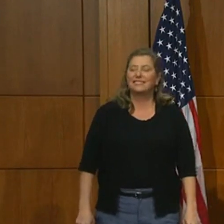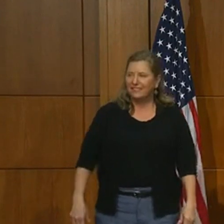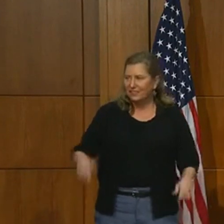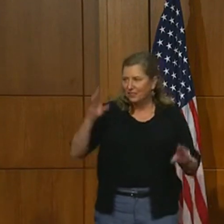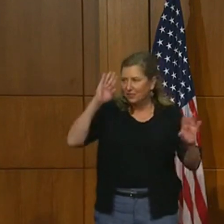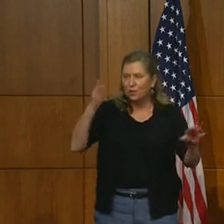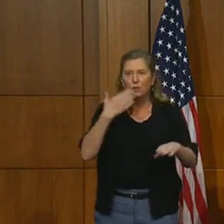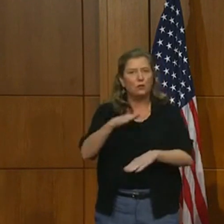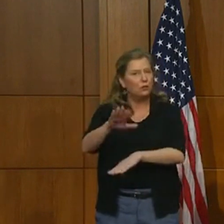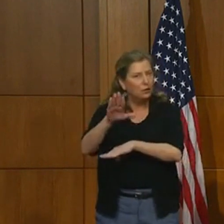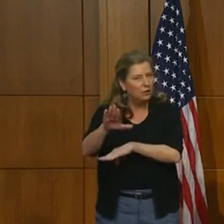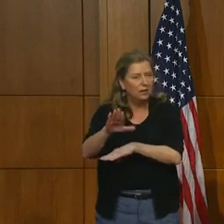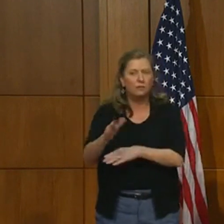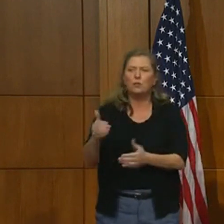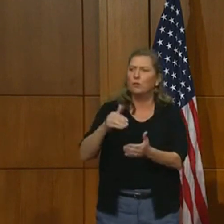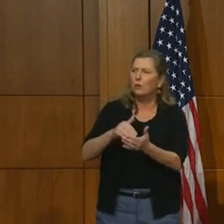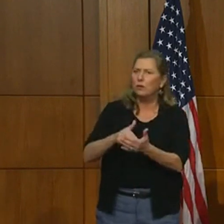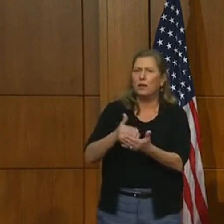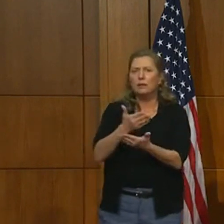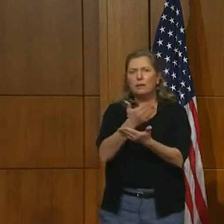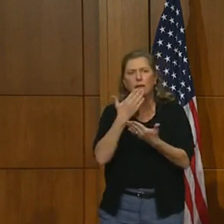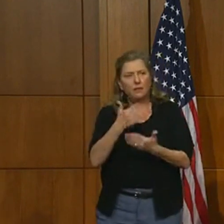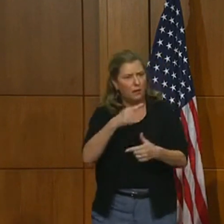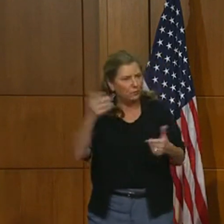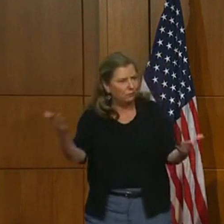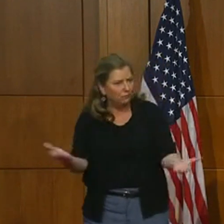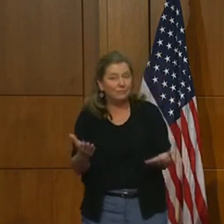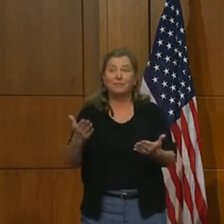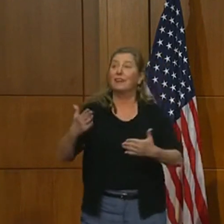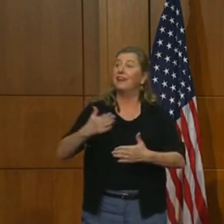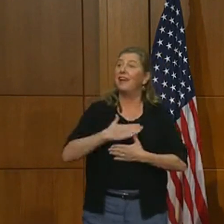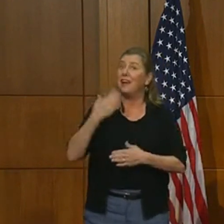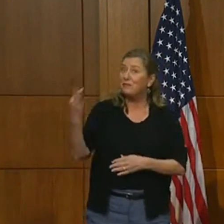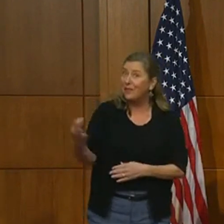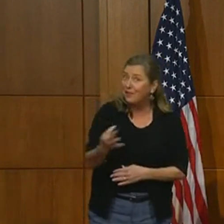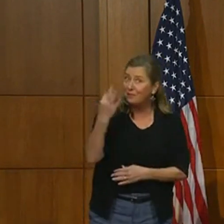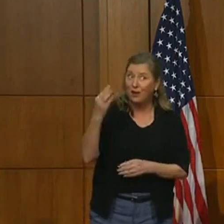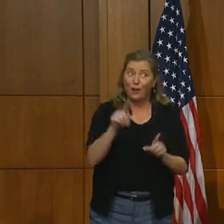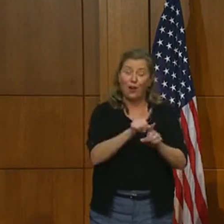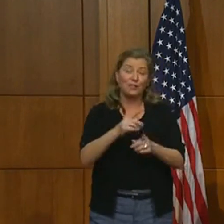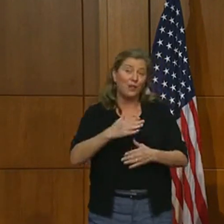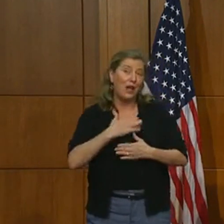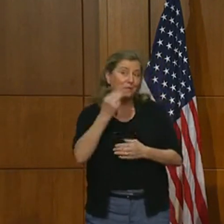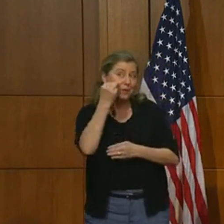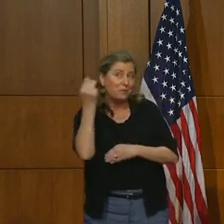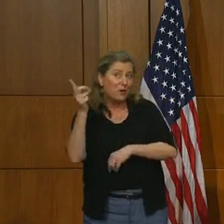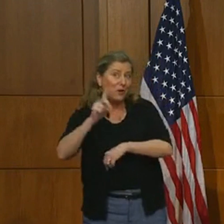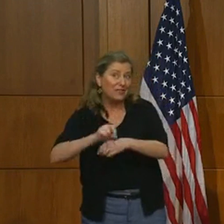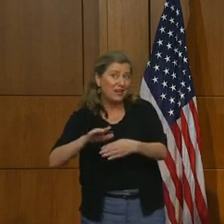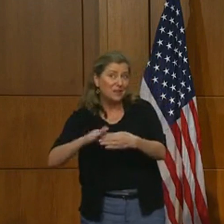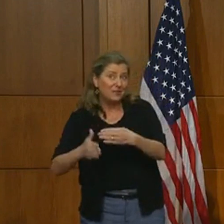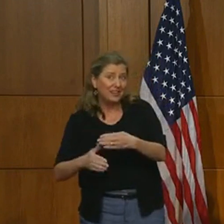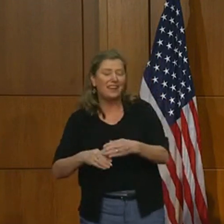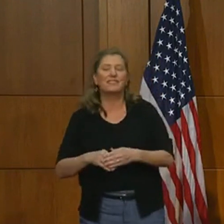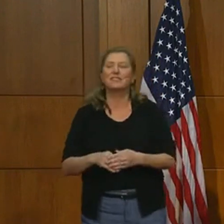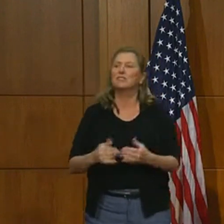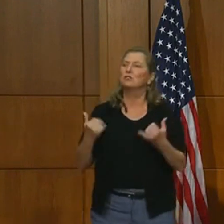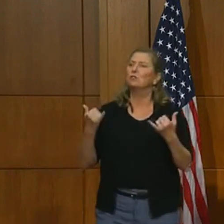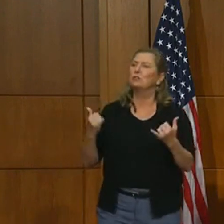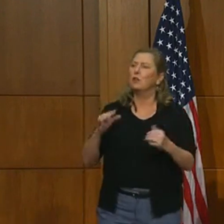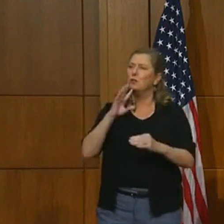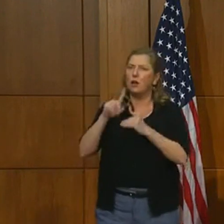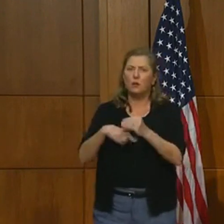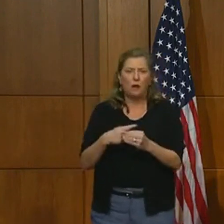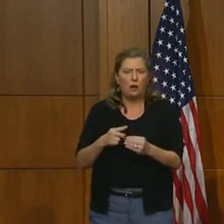Well, good afternoon, and thanks again for joining us. Happy Friday and also happy Memorial Day weekend. Today I want to talk about